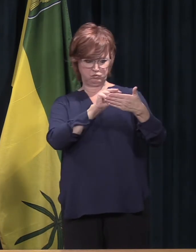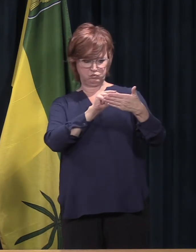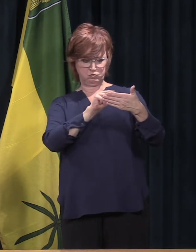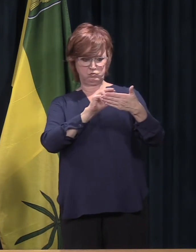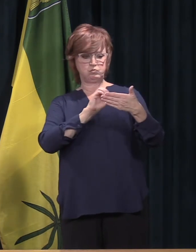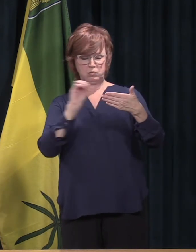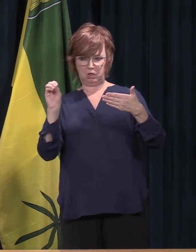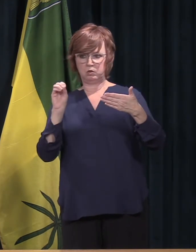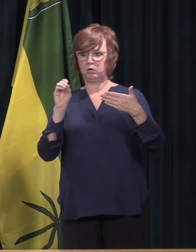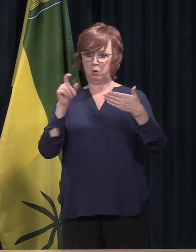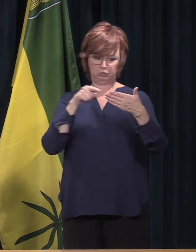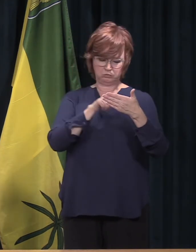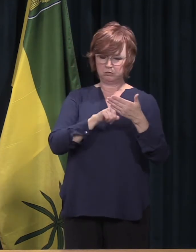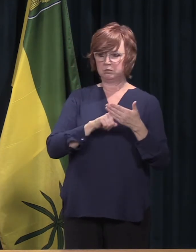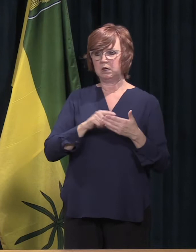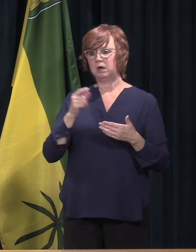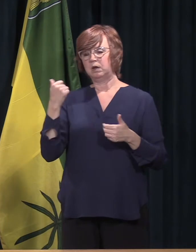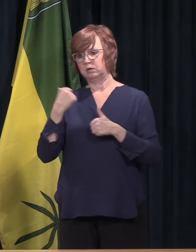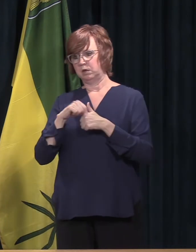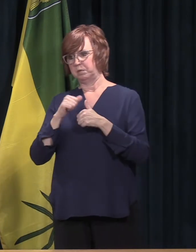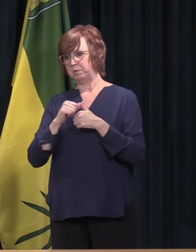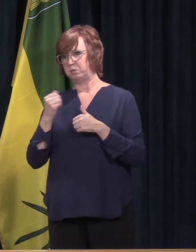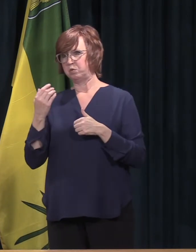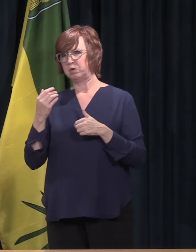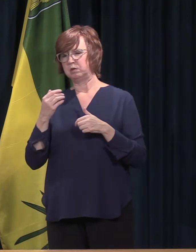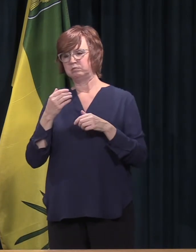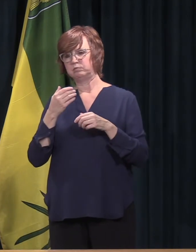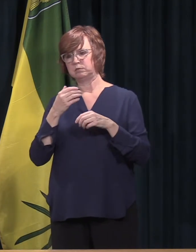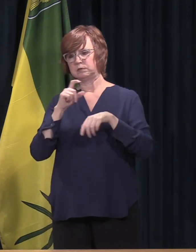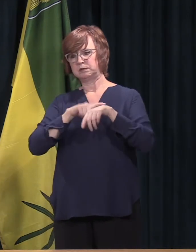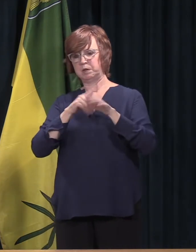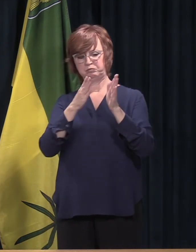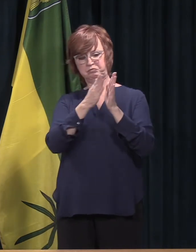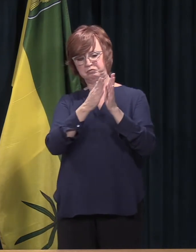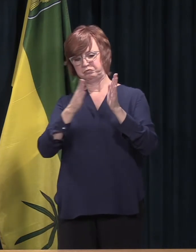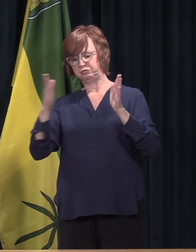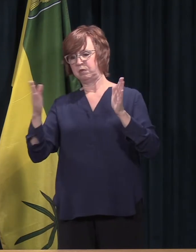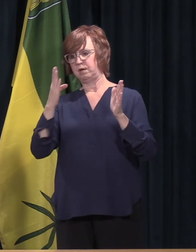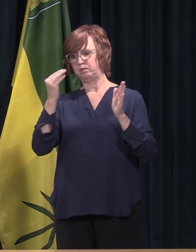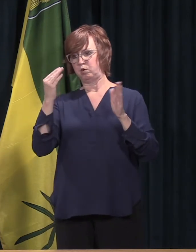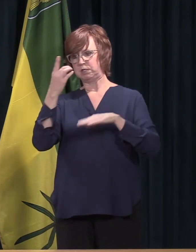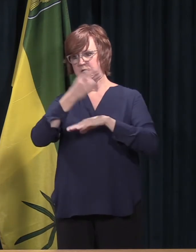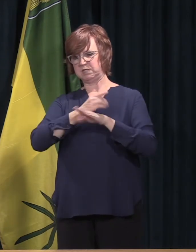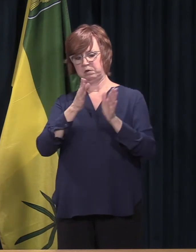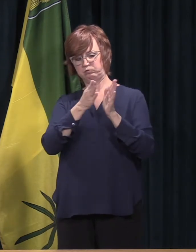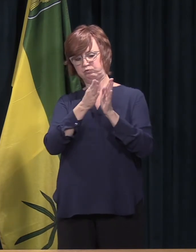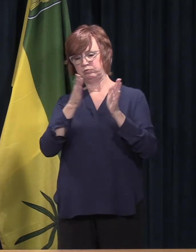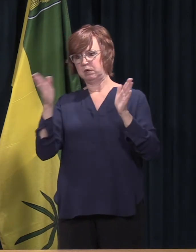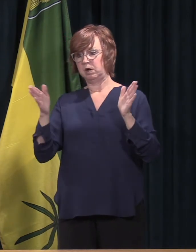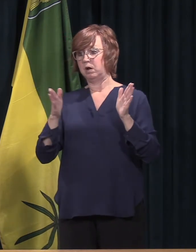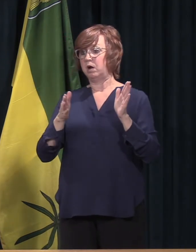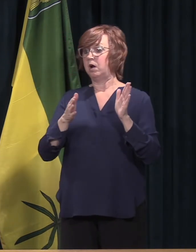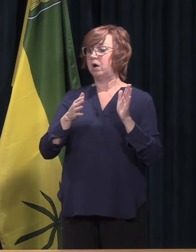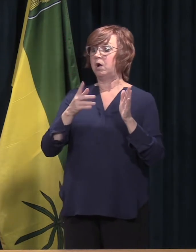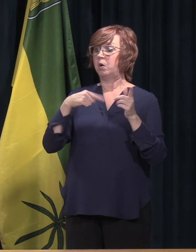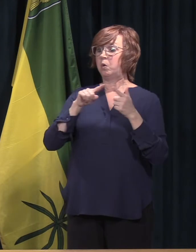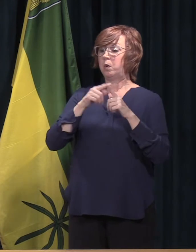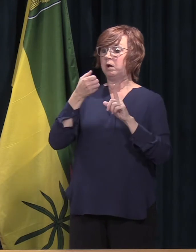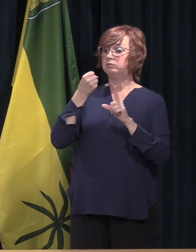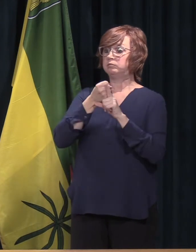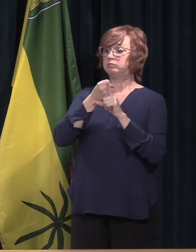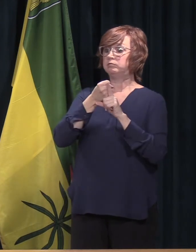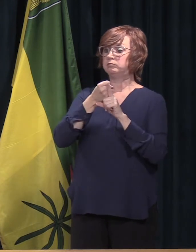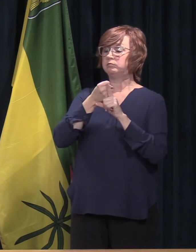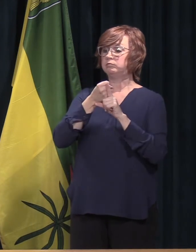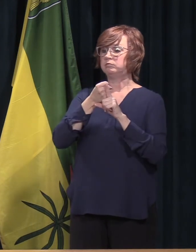ill within 14 days. Most people become ill day 6 after exposure. So